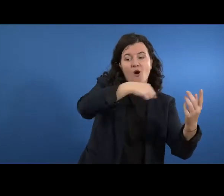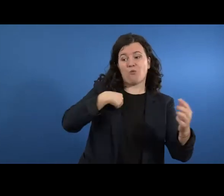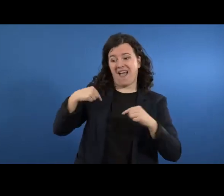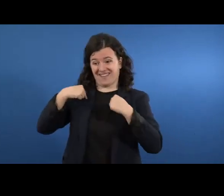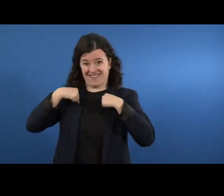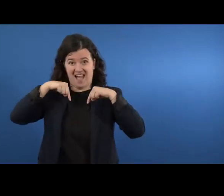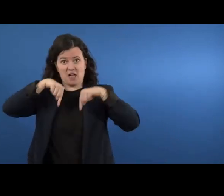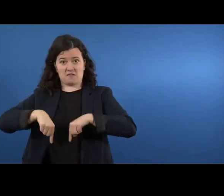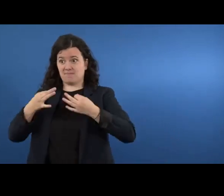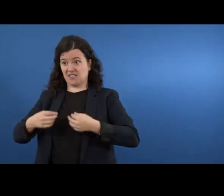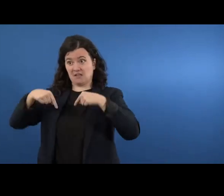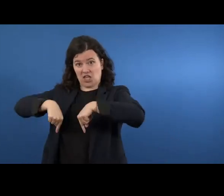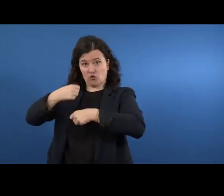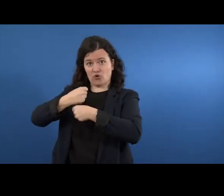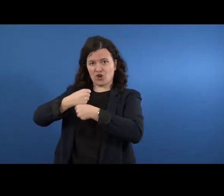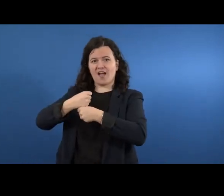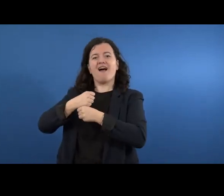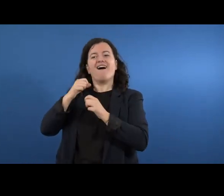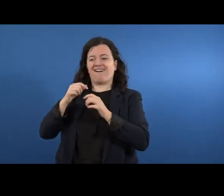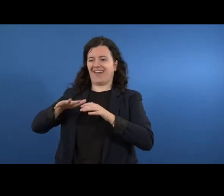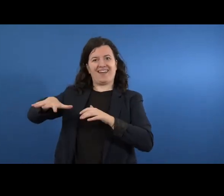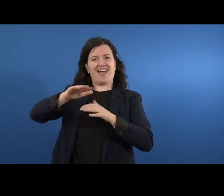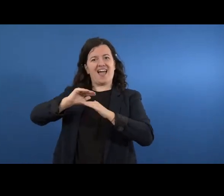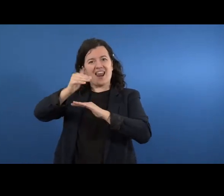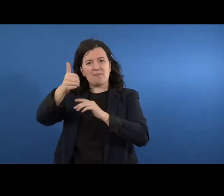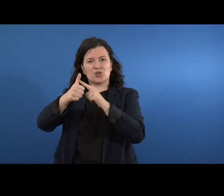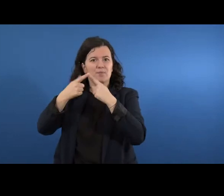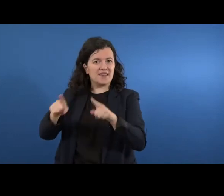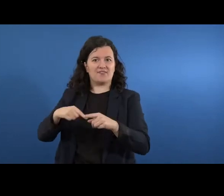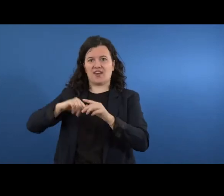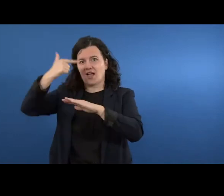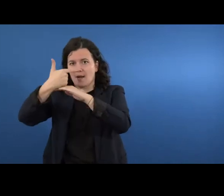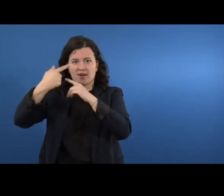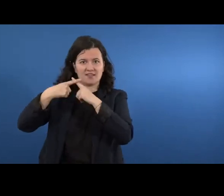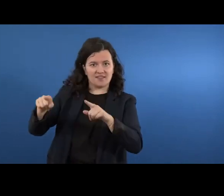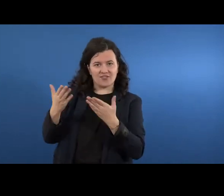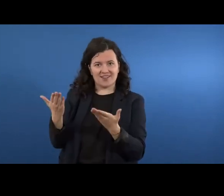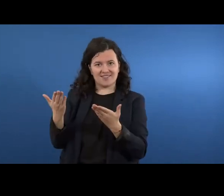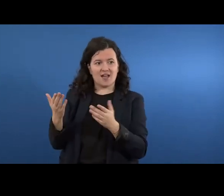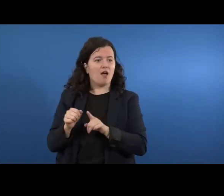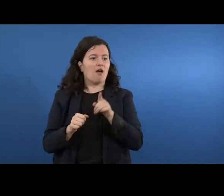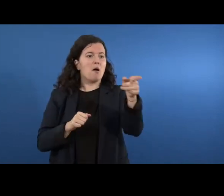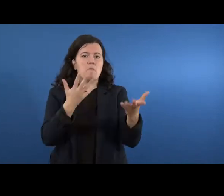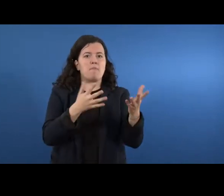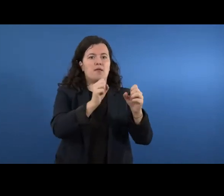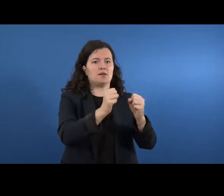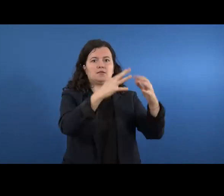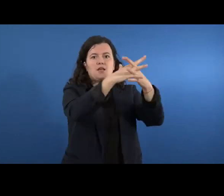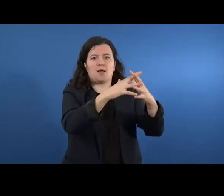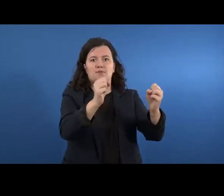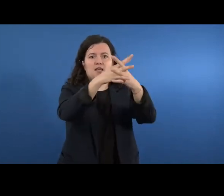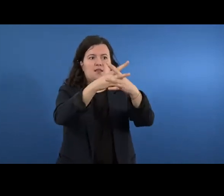connectivity, being close to or far from what's happening